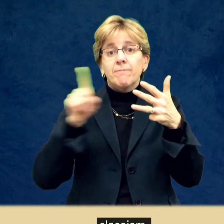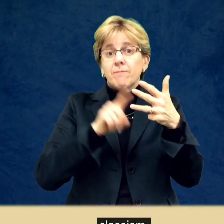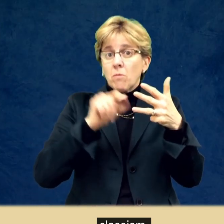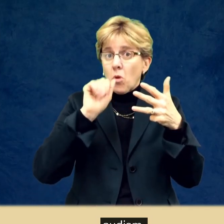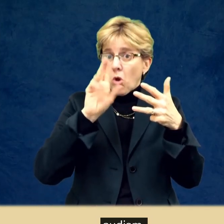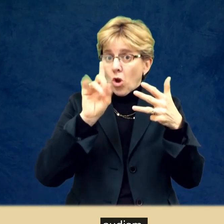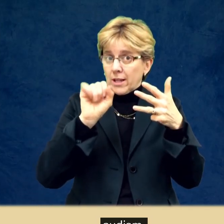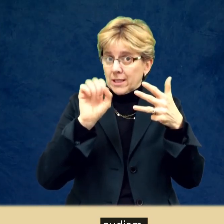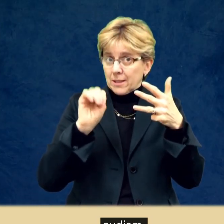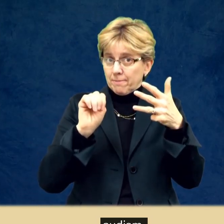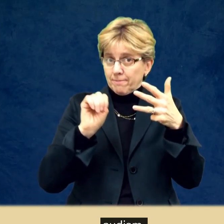audism,